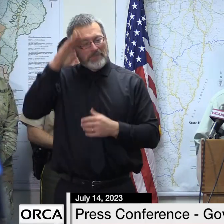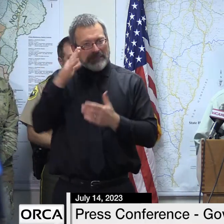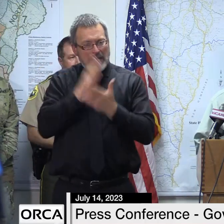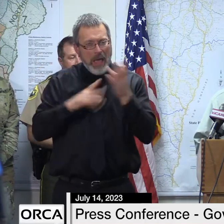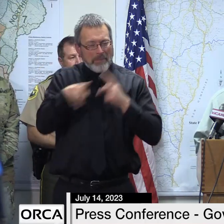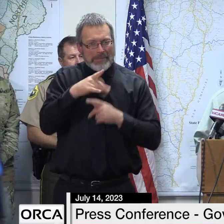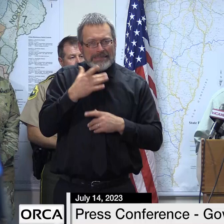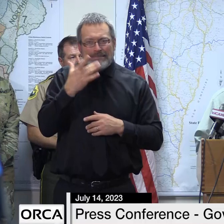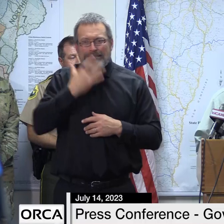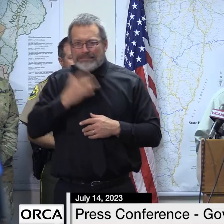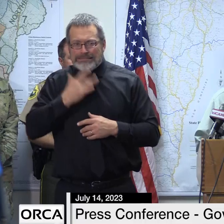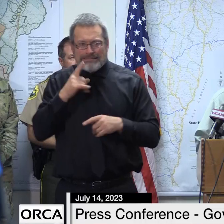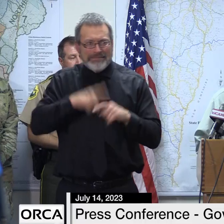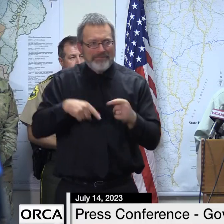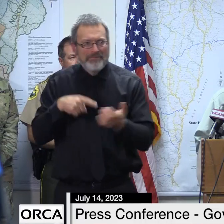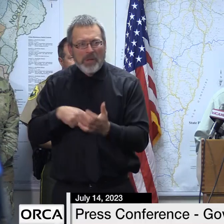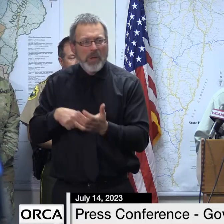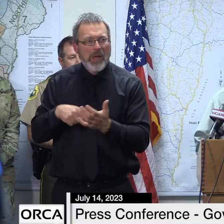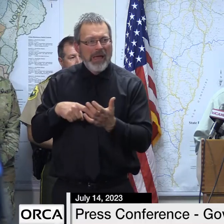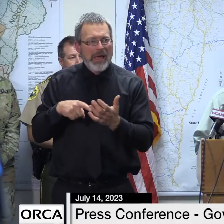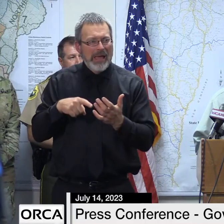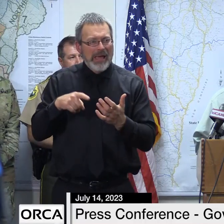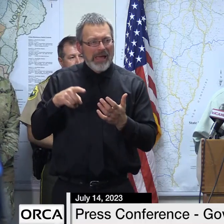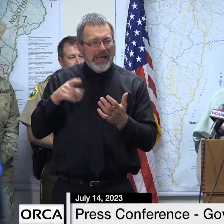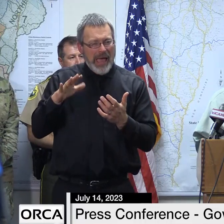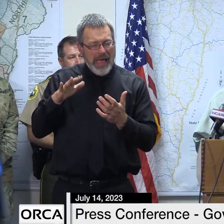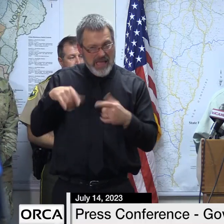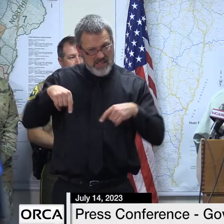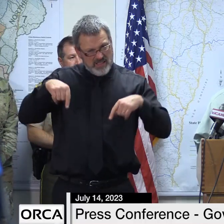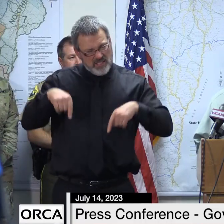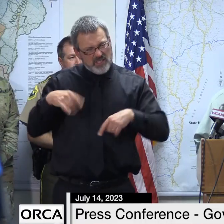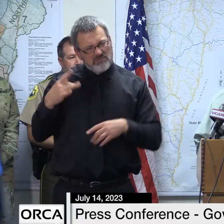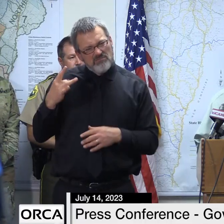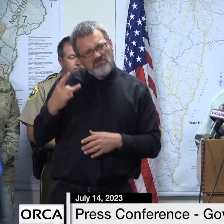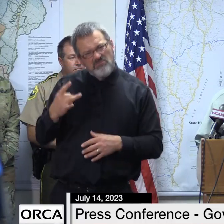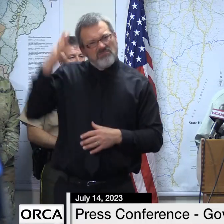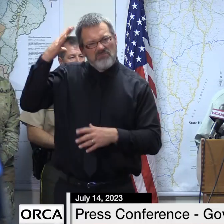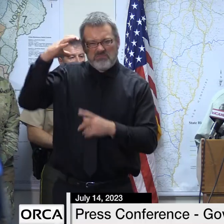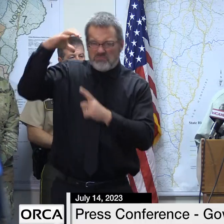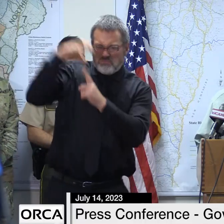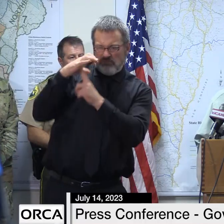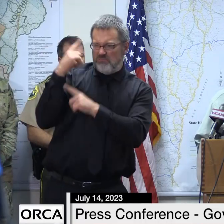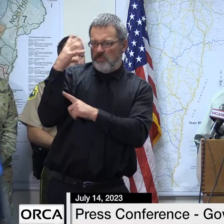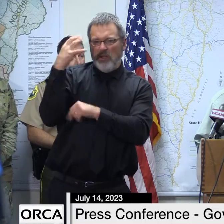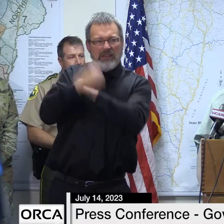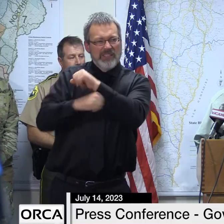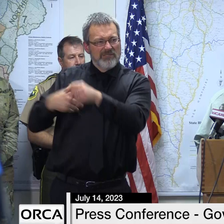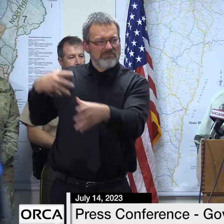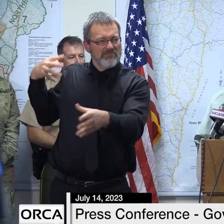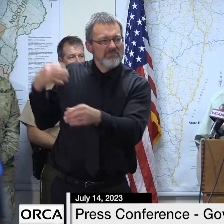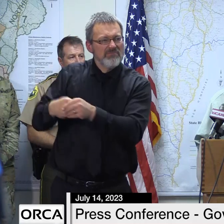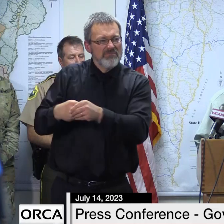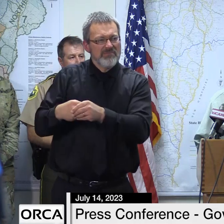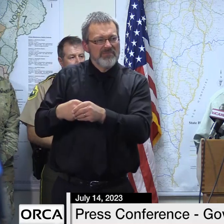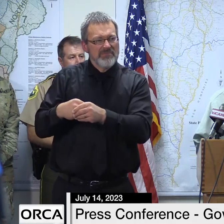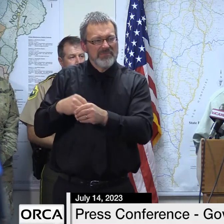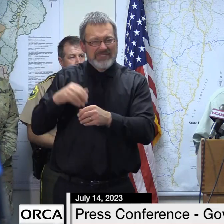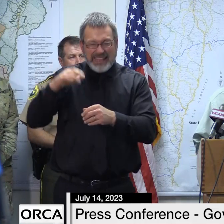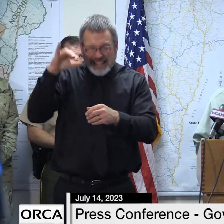is among the worst of the last century, and it arrived in the heart of our growing season. So what's